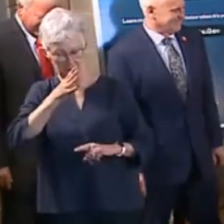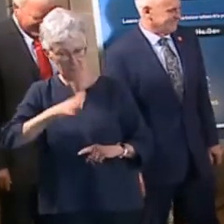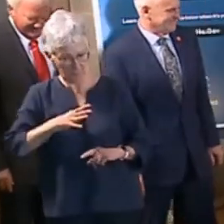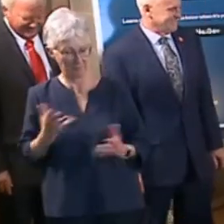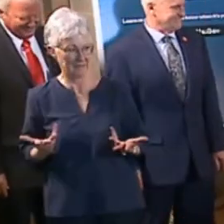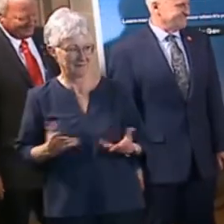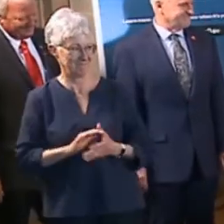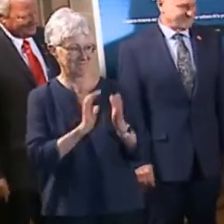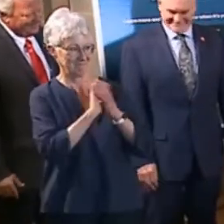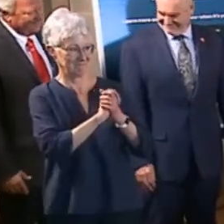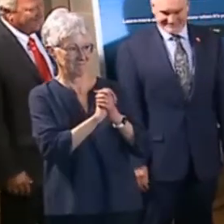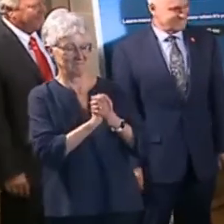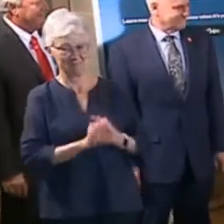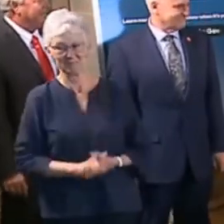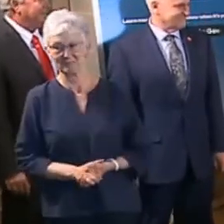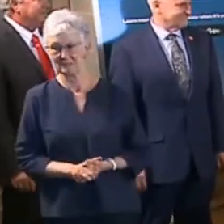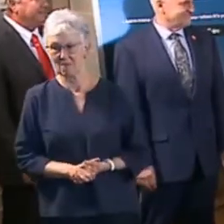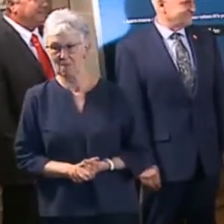Thank you.